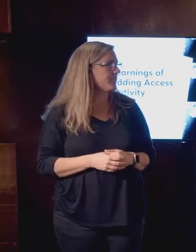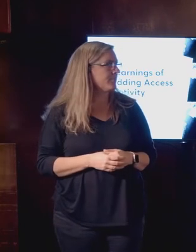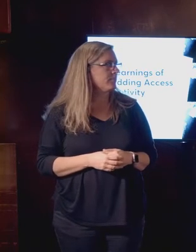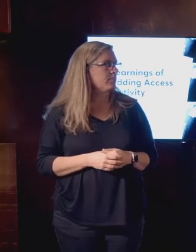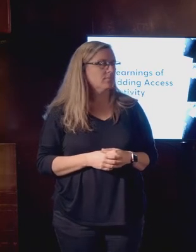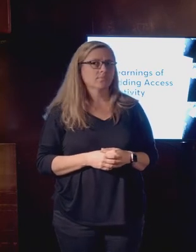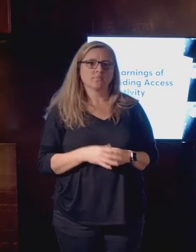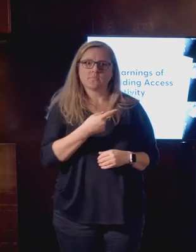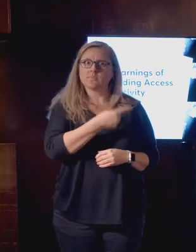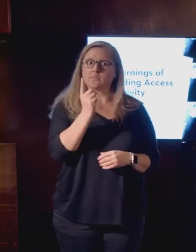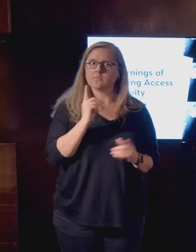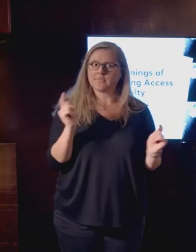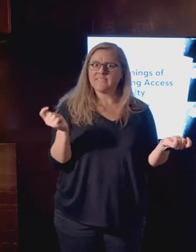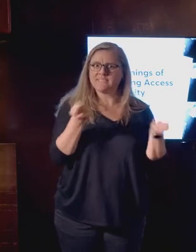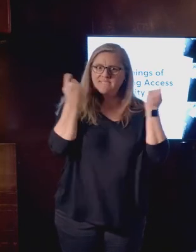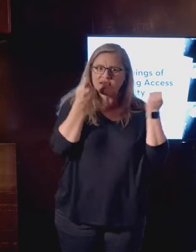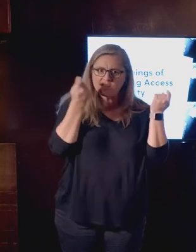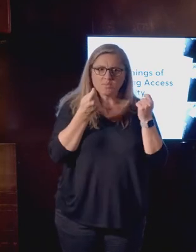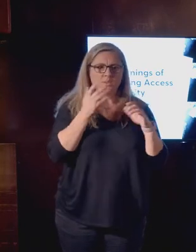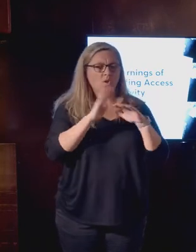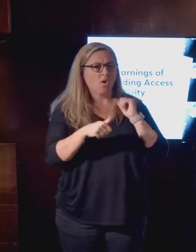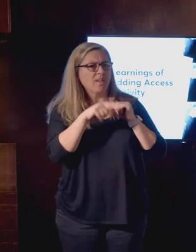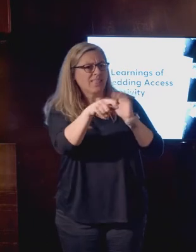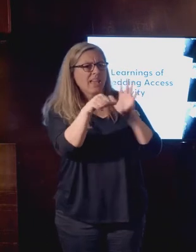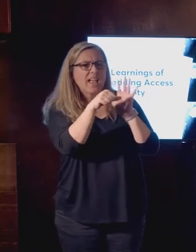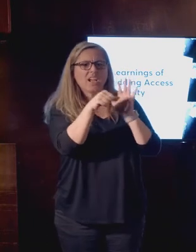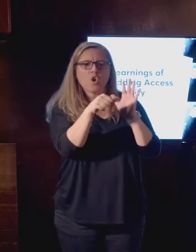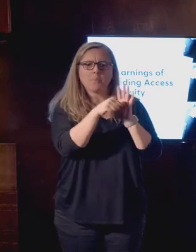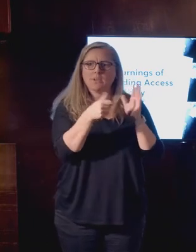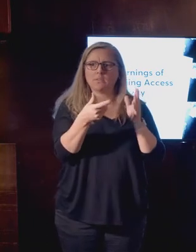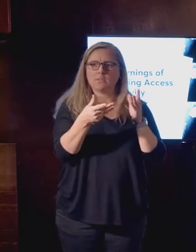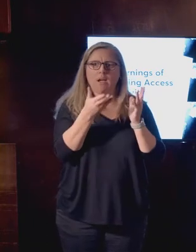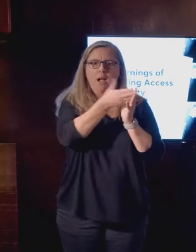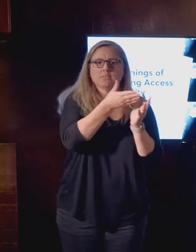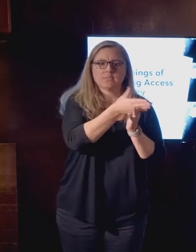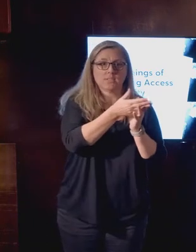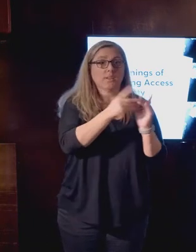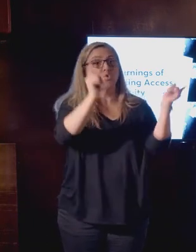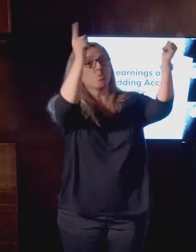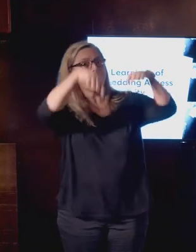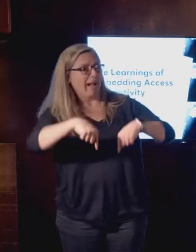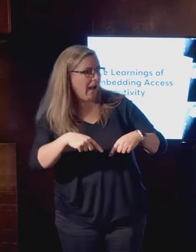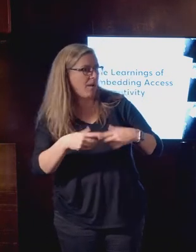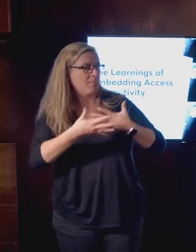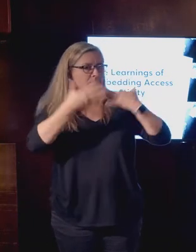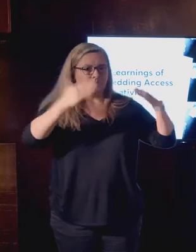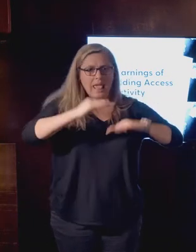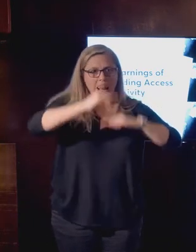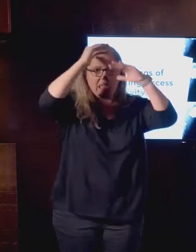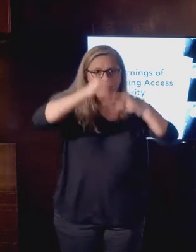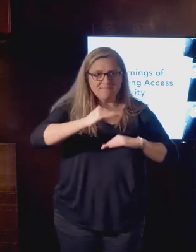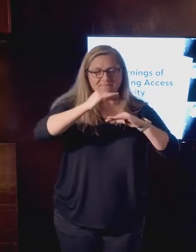festivals also in regards to economic access, because when you come to these bigger venues that often do have lifts